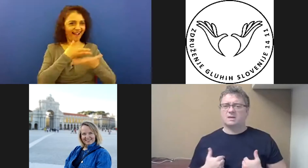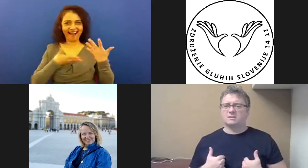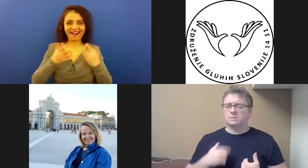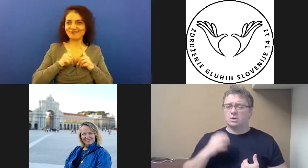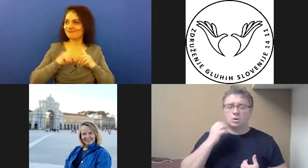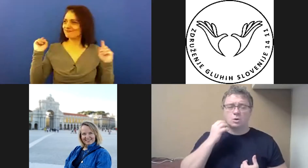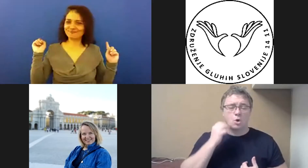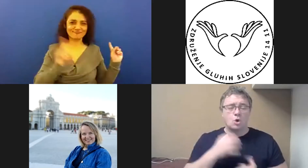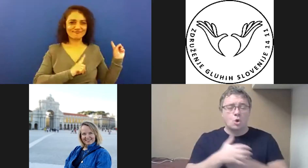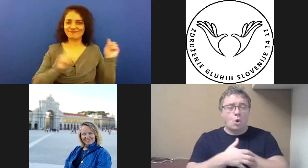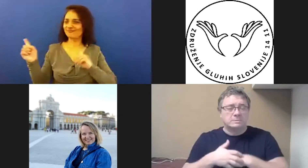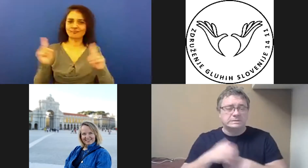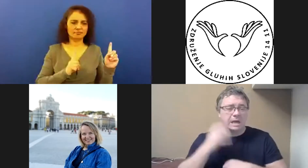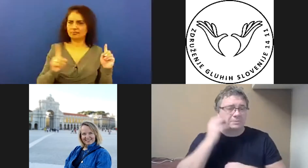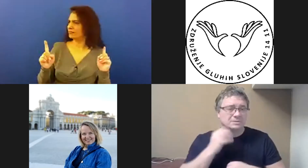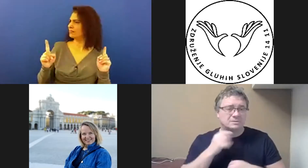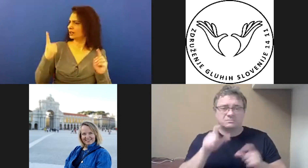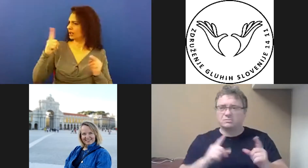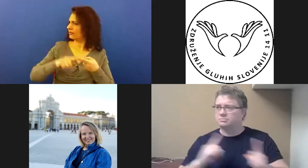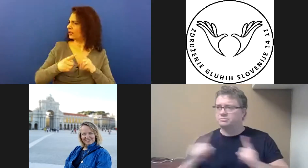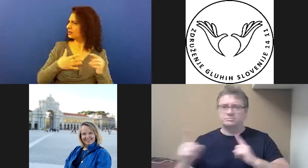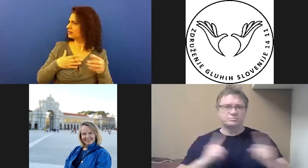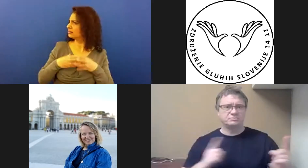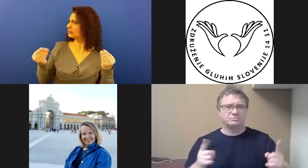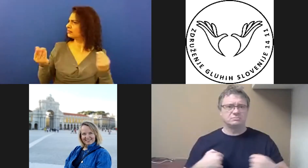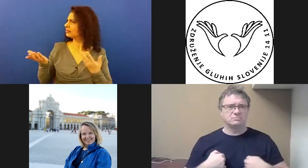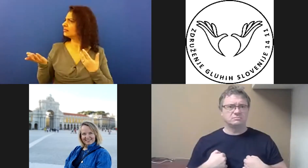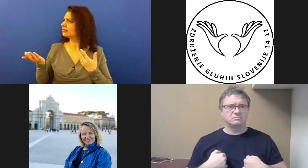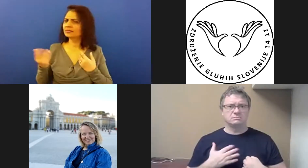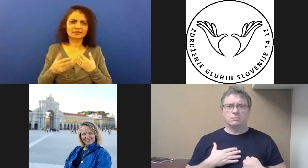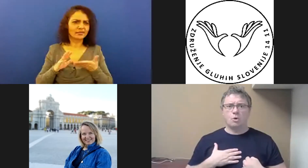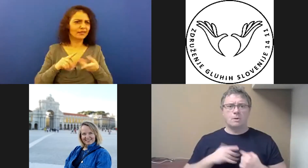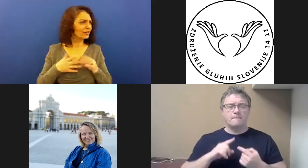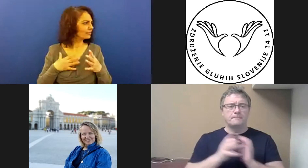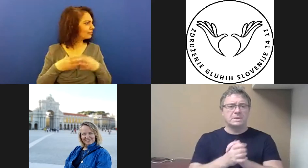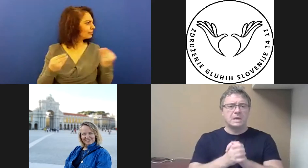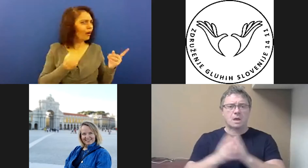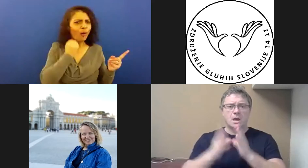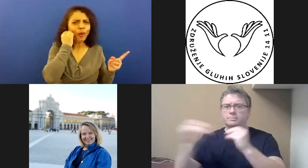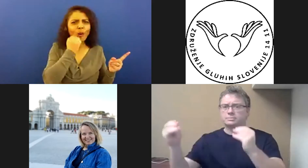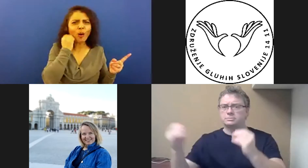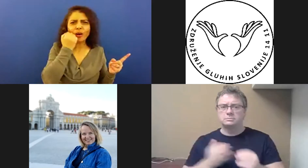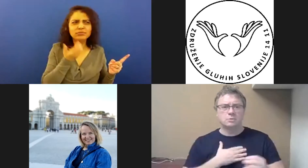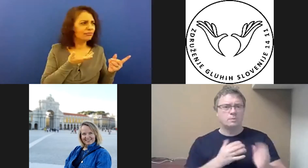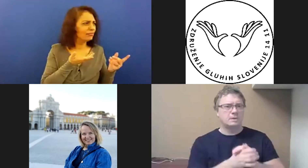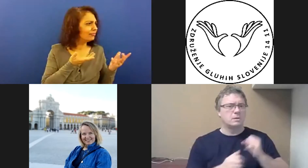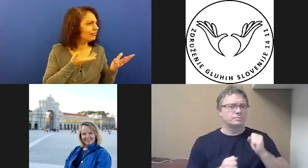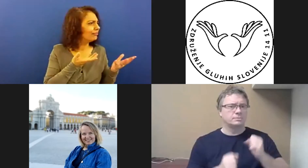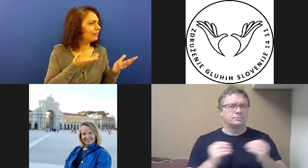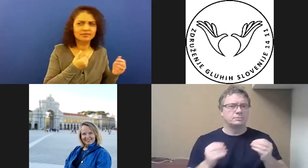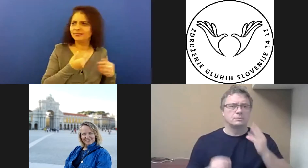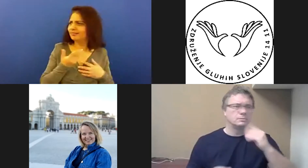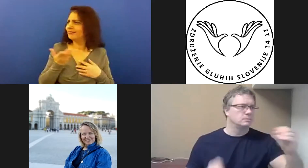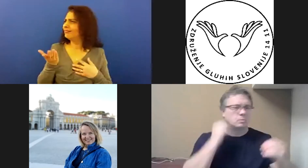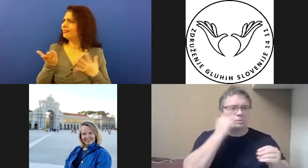And my deaf Roma women, female friends, one after the other, got raped or